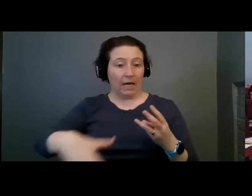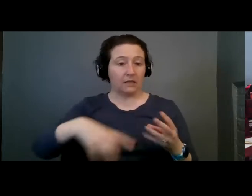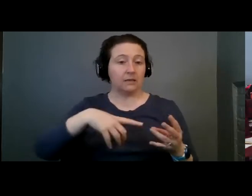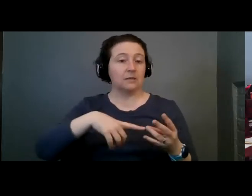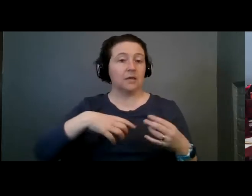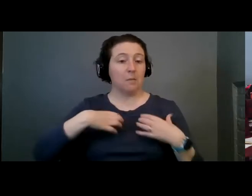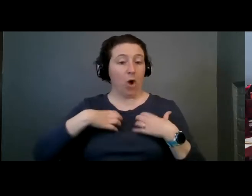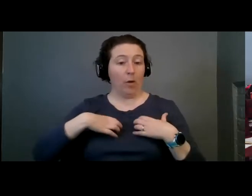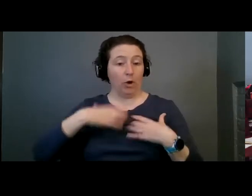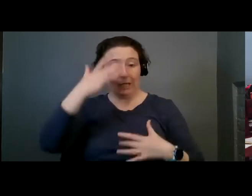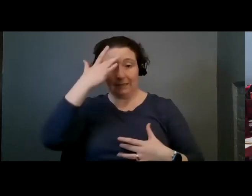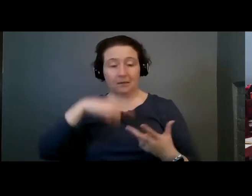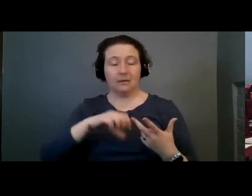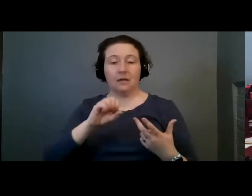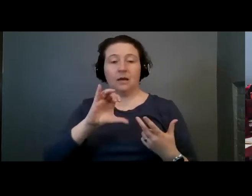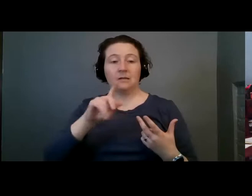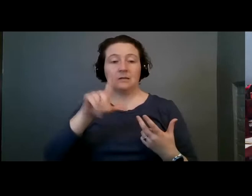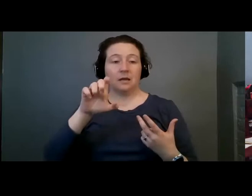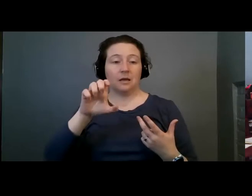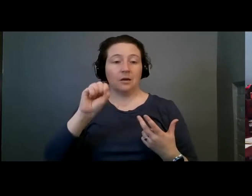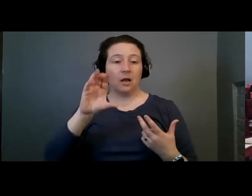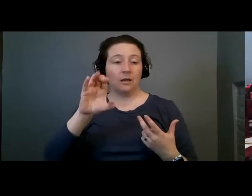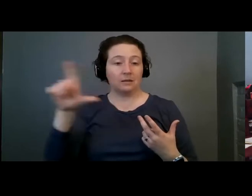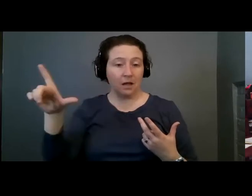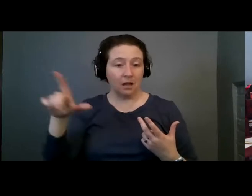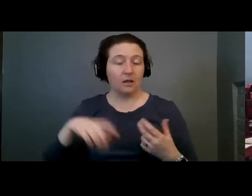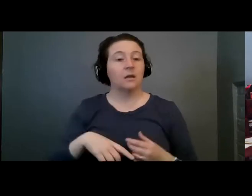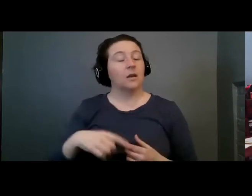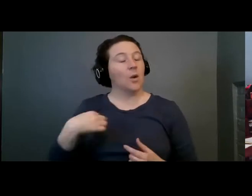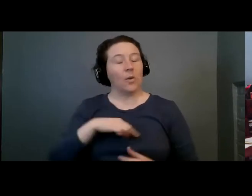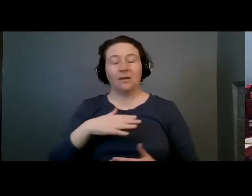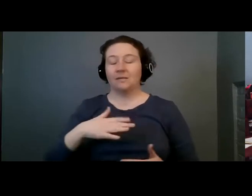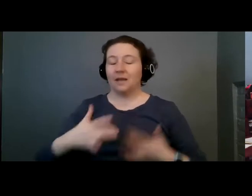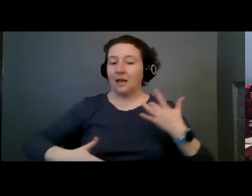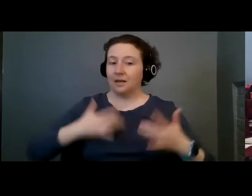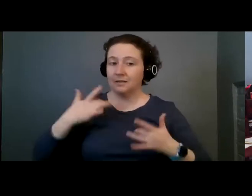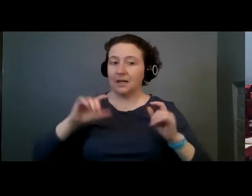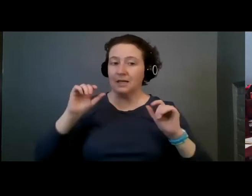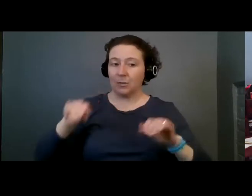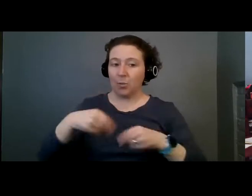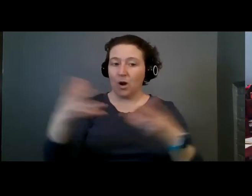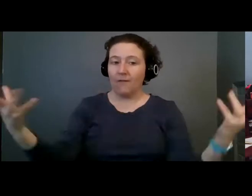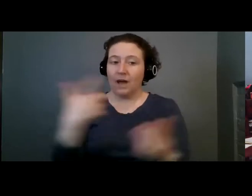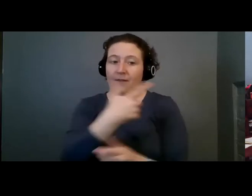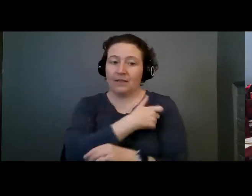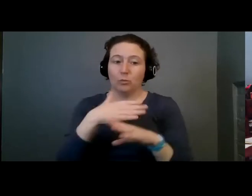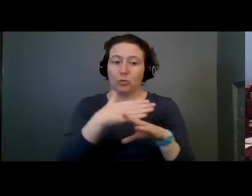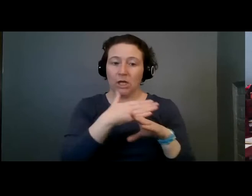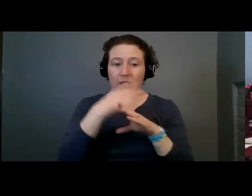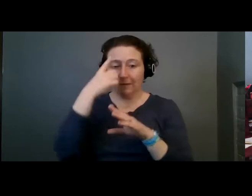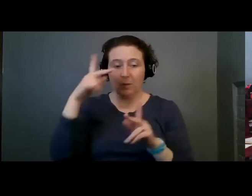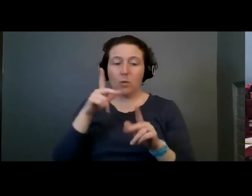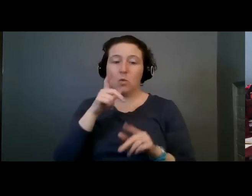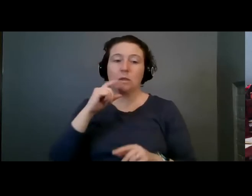disease, and sickle cell disease. As you can imagine, we are pleased to be able to offer vaccine protection to people with these serious